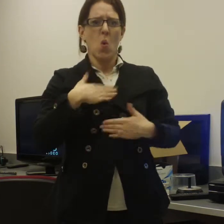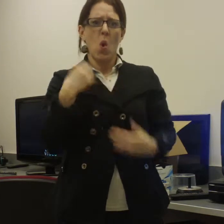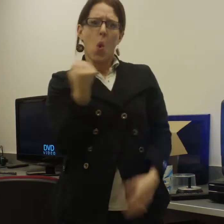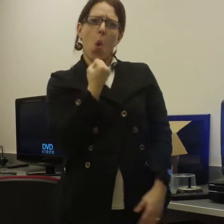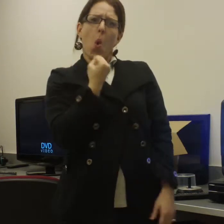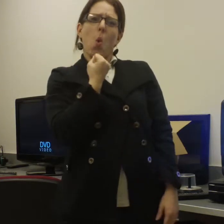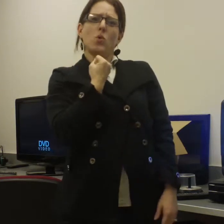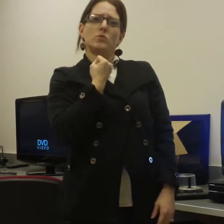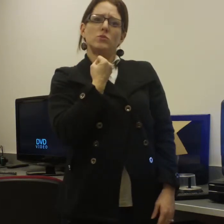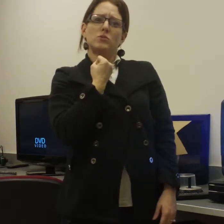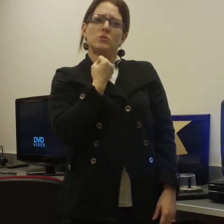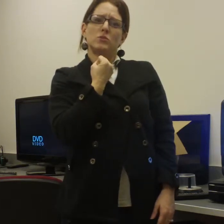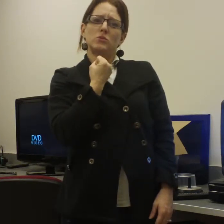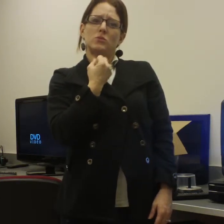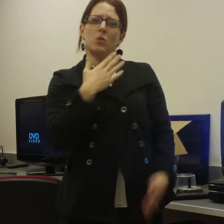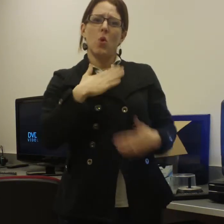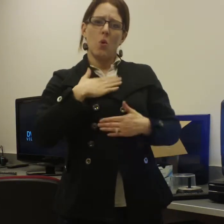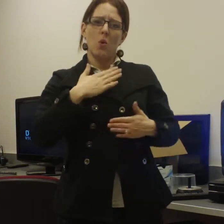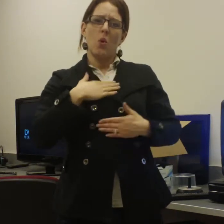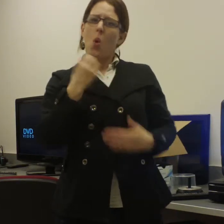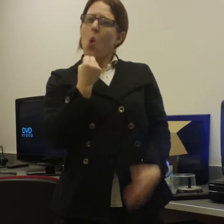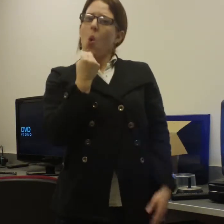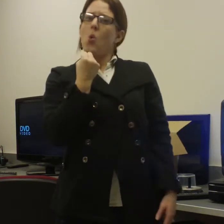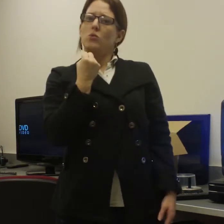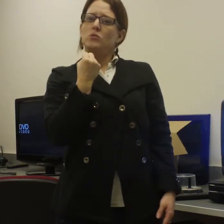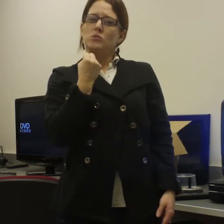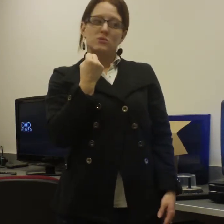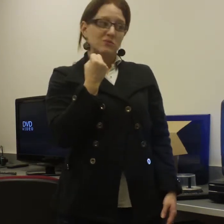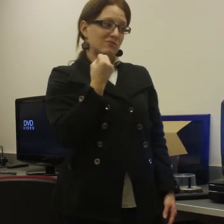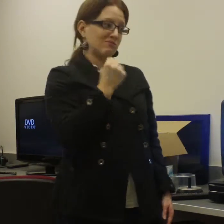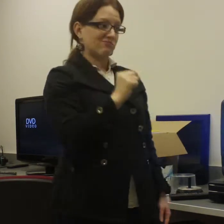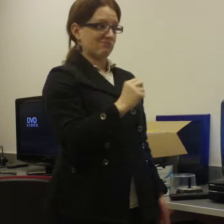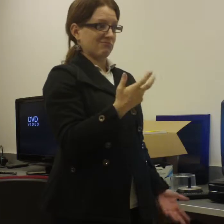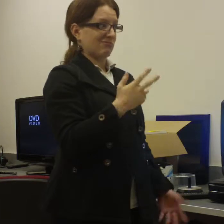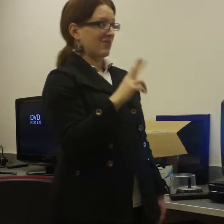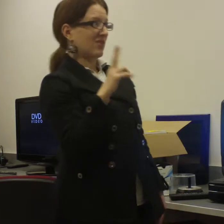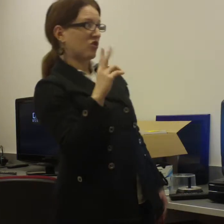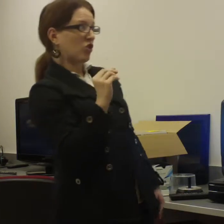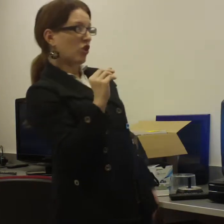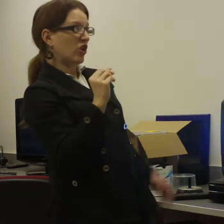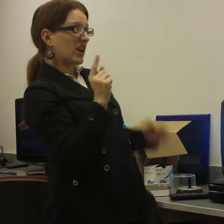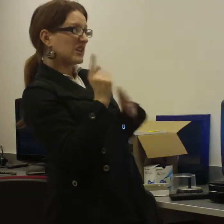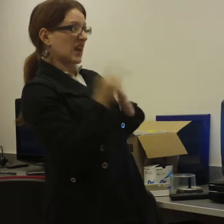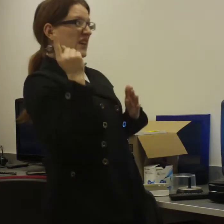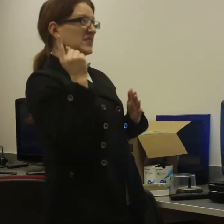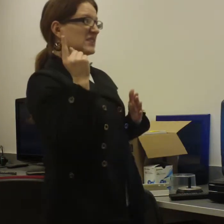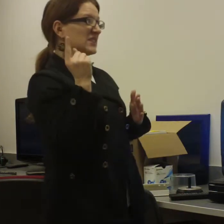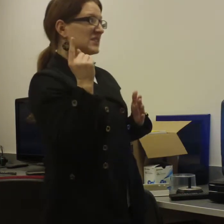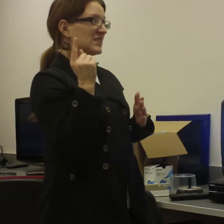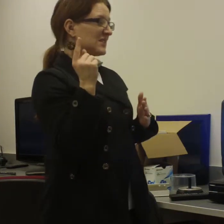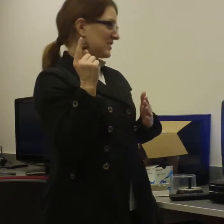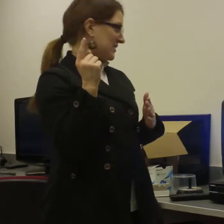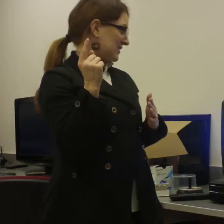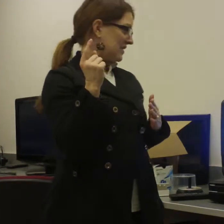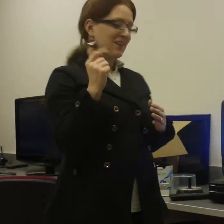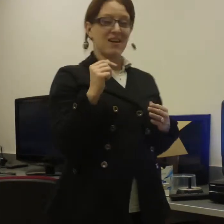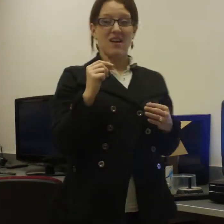You, how long can you hold your breath? 30 seconds. Anybody better that? Bill? 2 minutes.